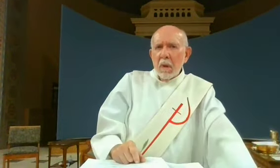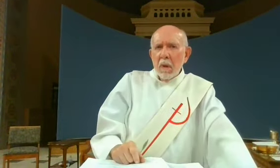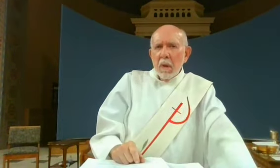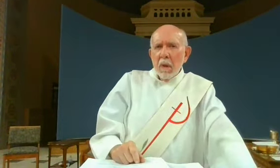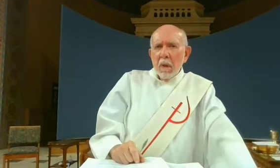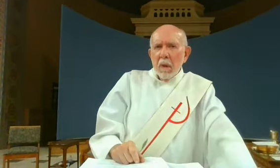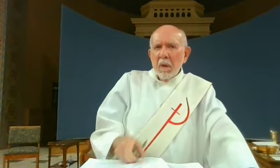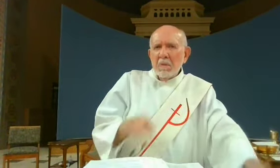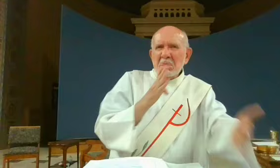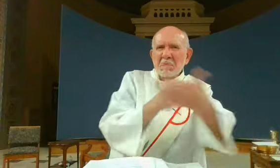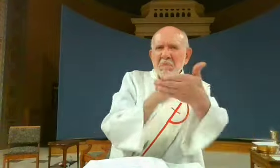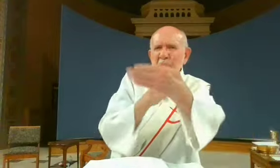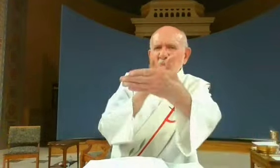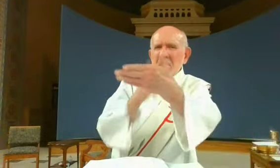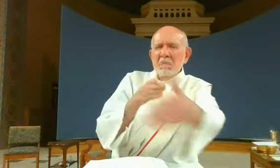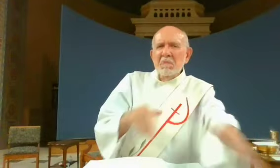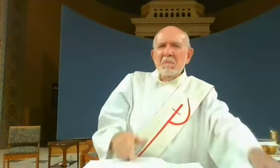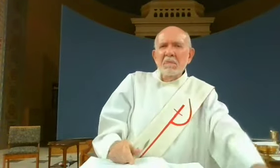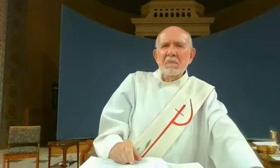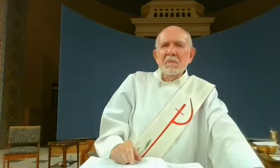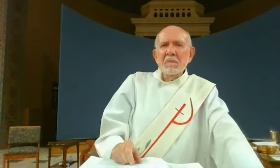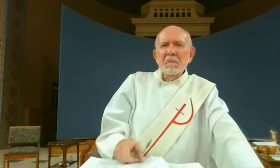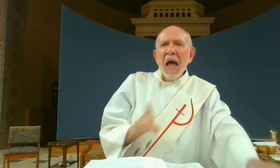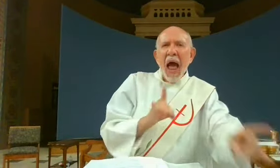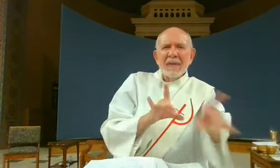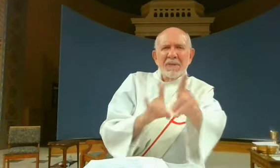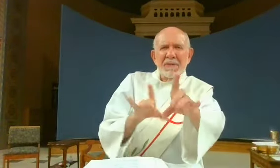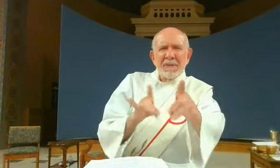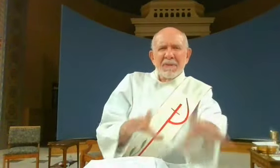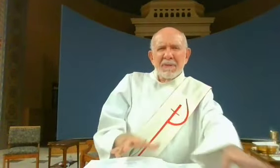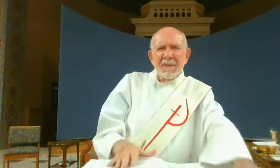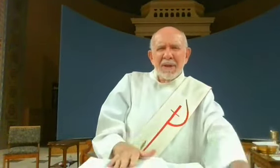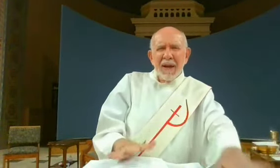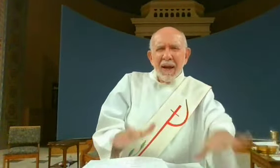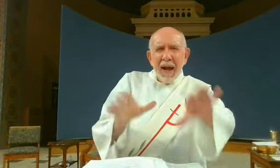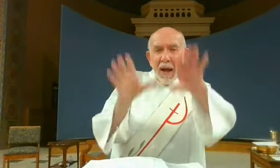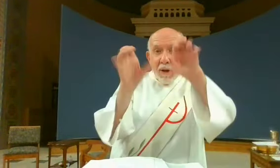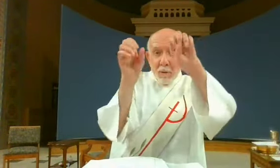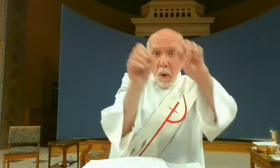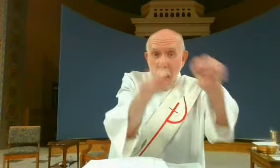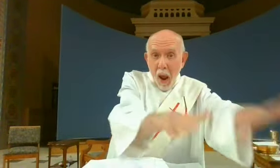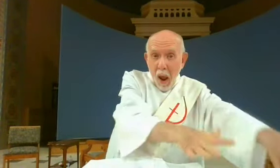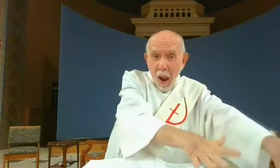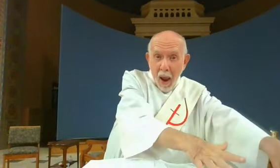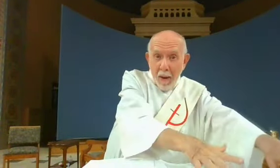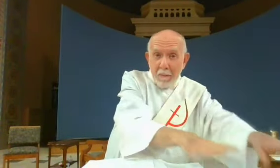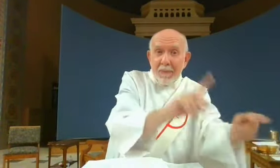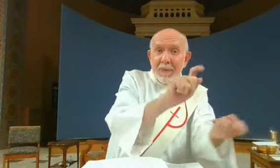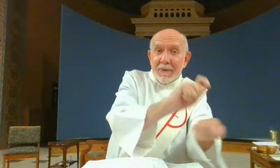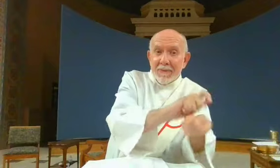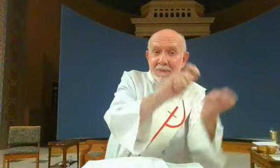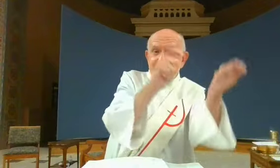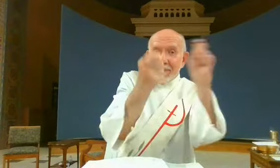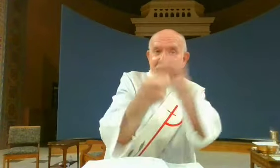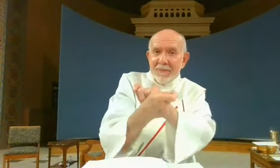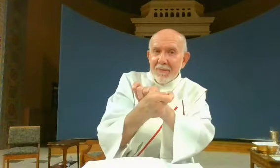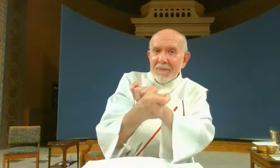discrimination, acting against others, casting people out. We must give this